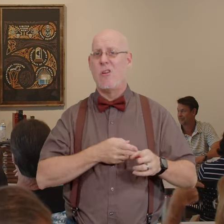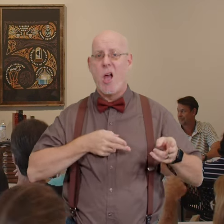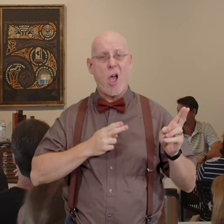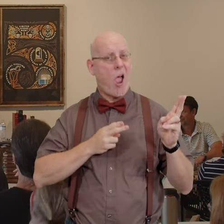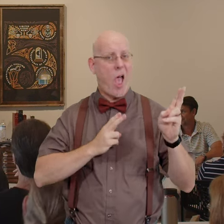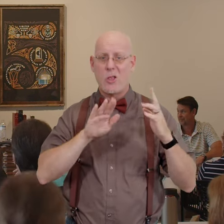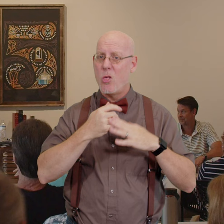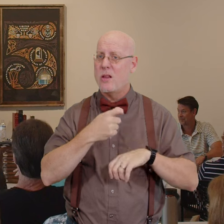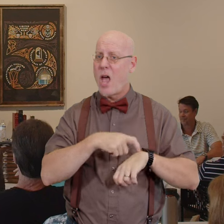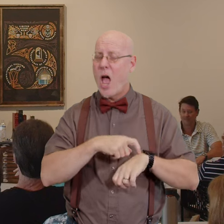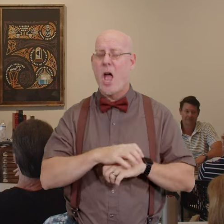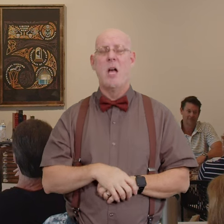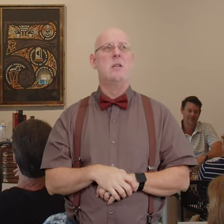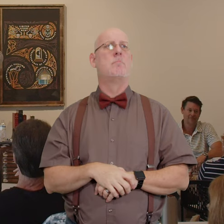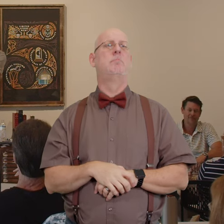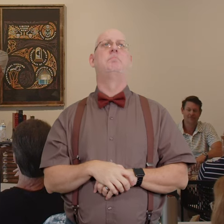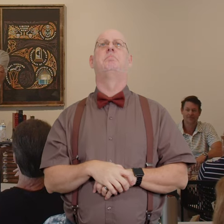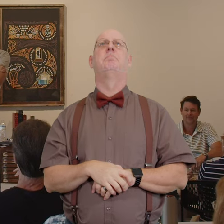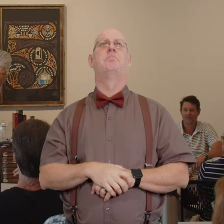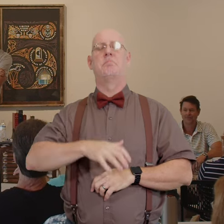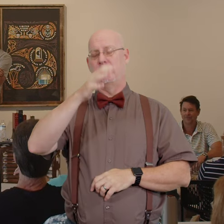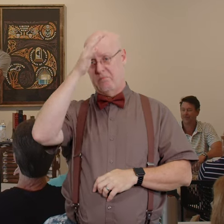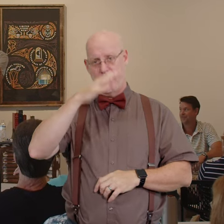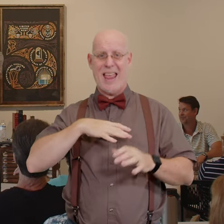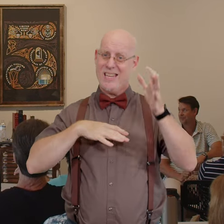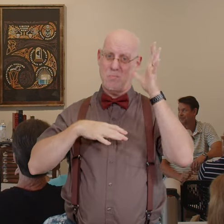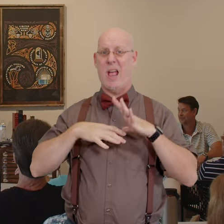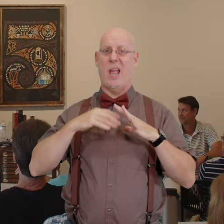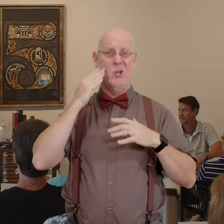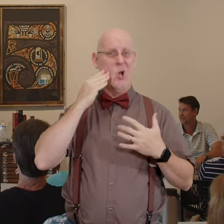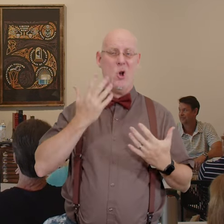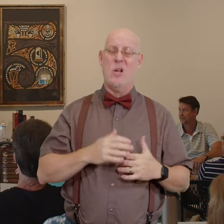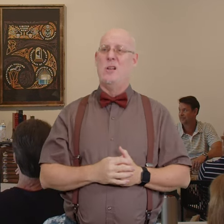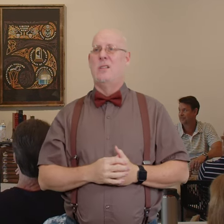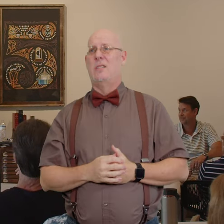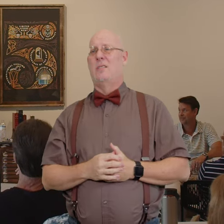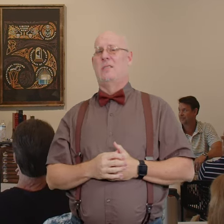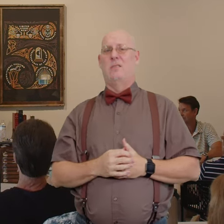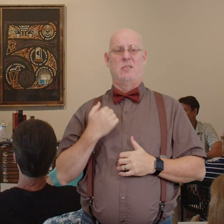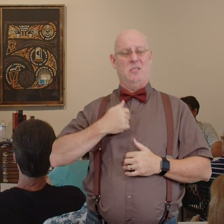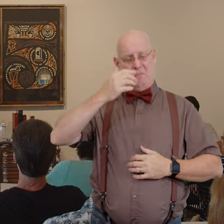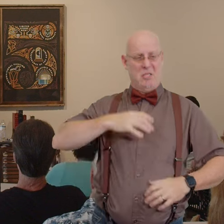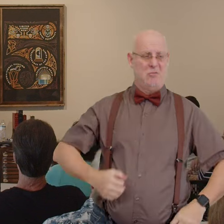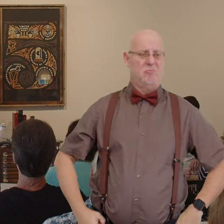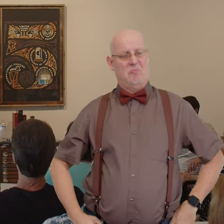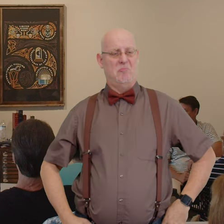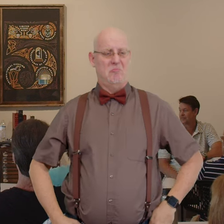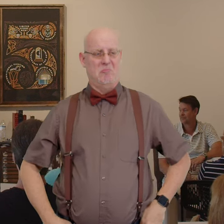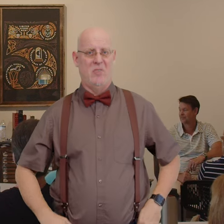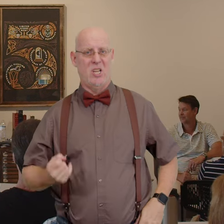He was out hunting all the time, and just a dude's dude, right? And us